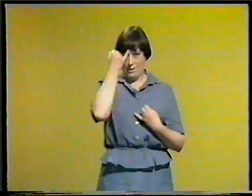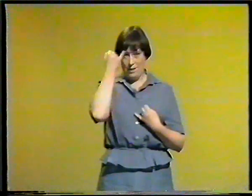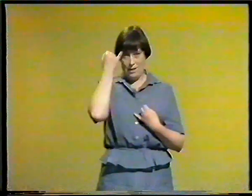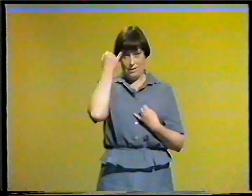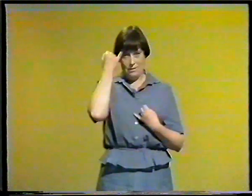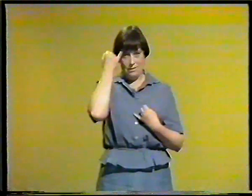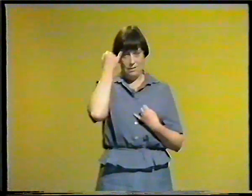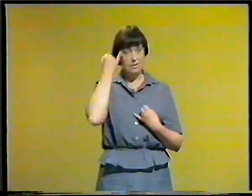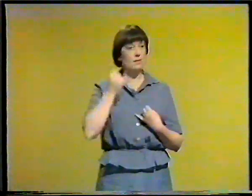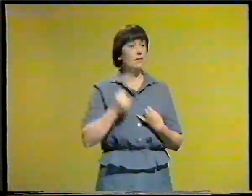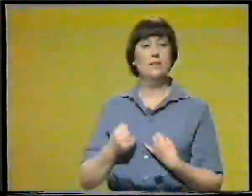head.